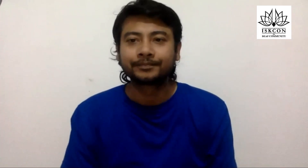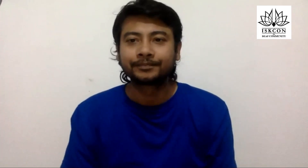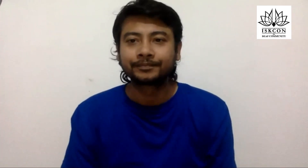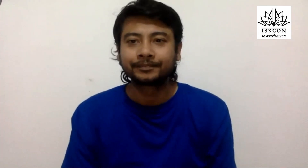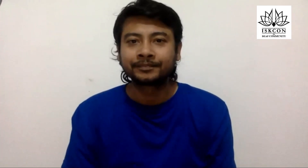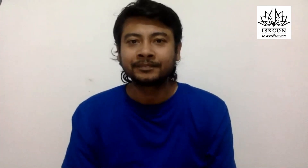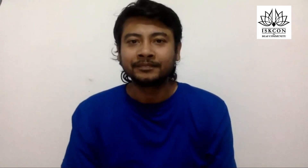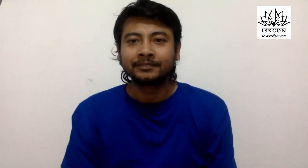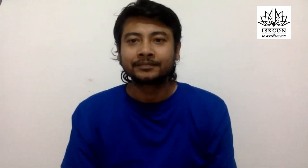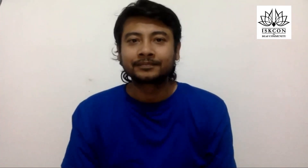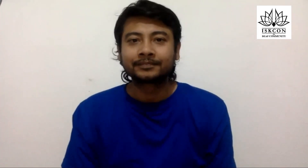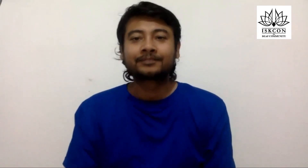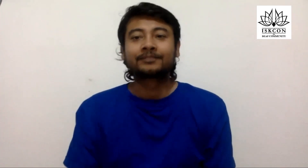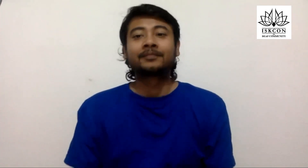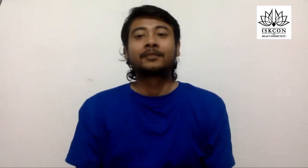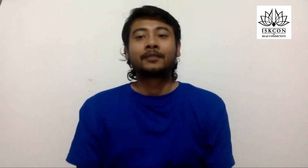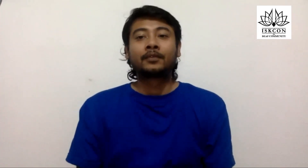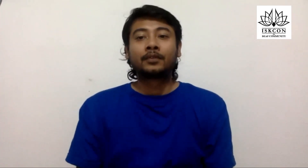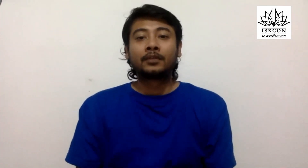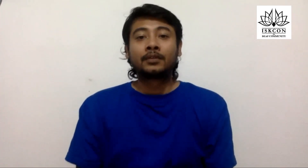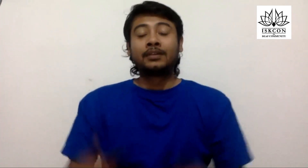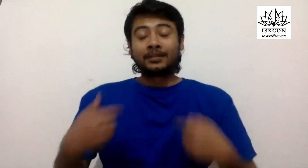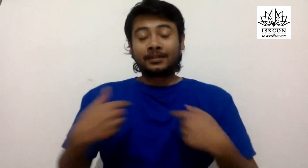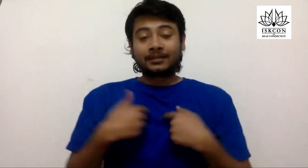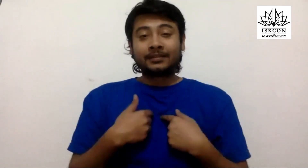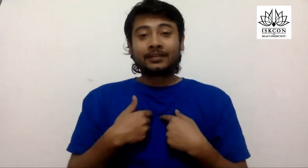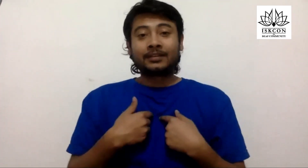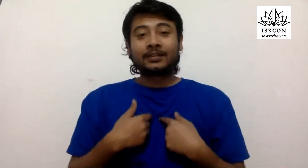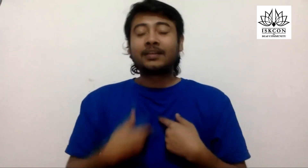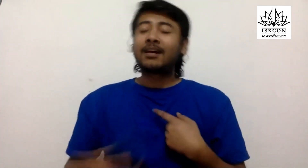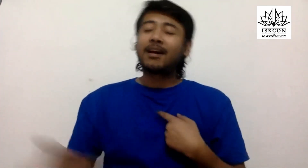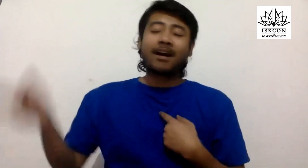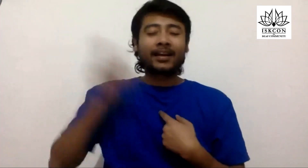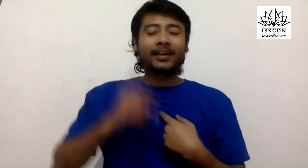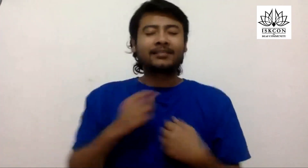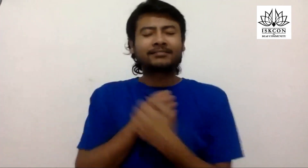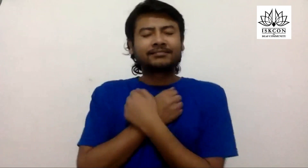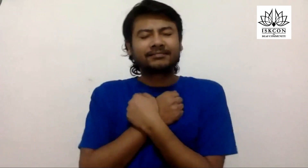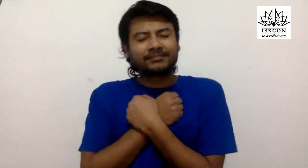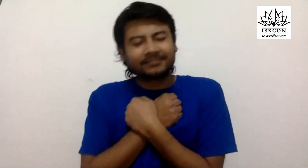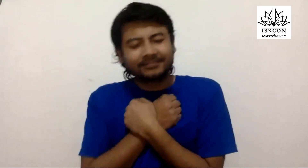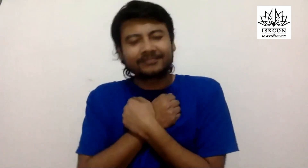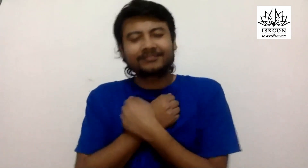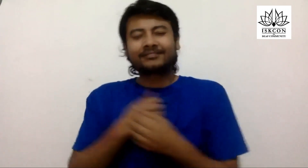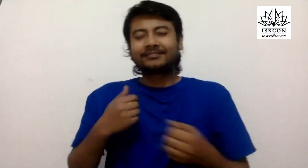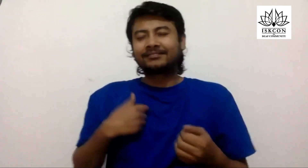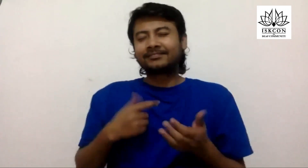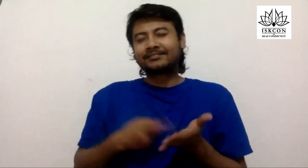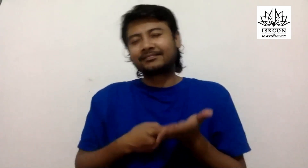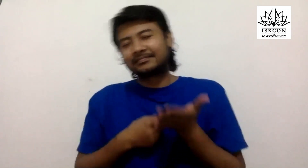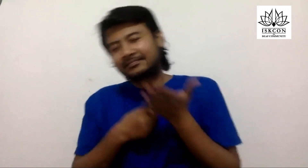With great love, I again offer my obeisances to Lord Damodar hundreds and hundreds of times.